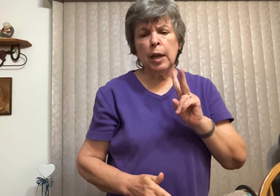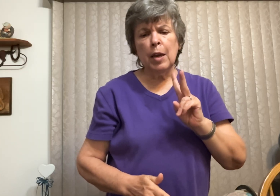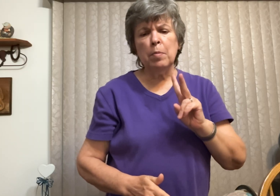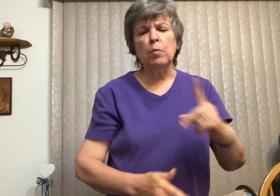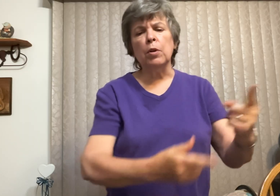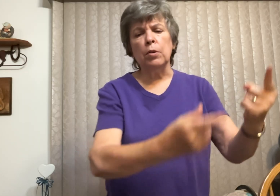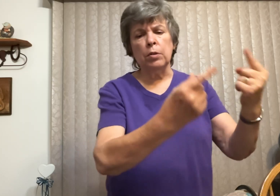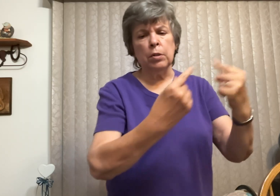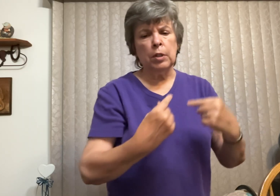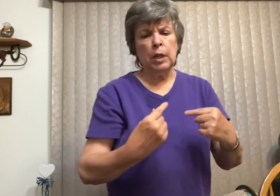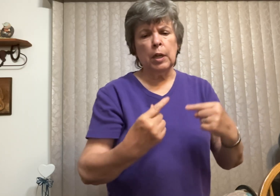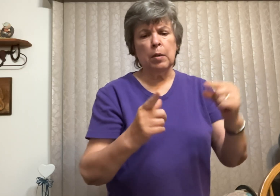came the word.